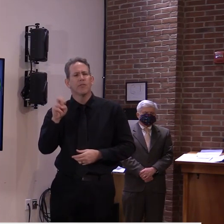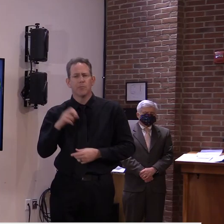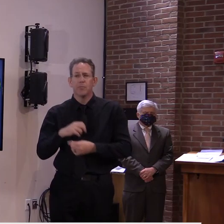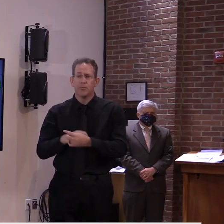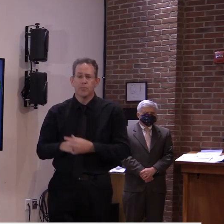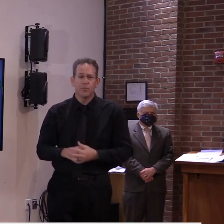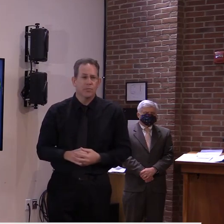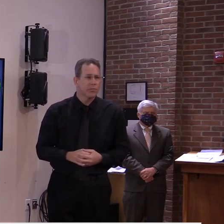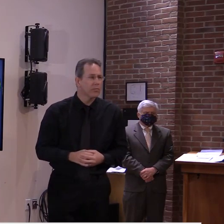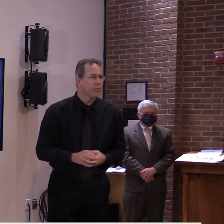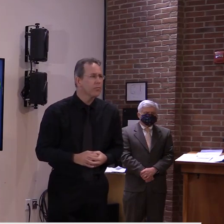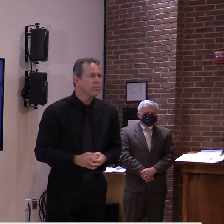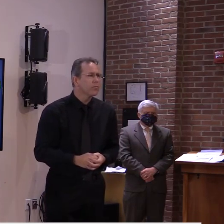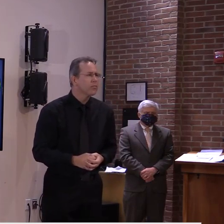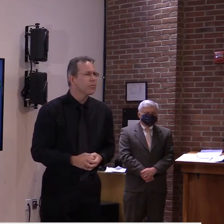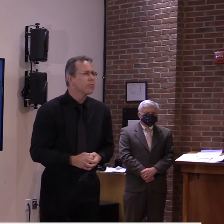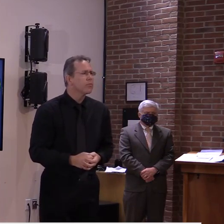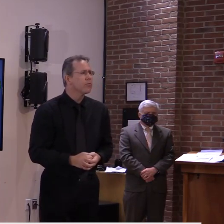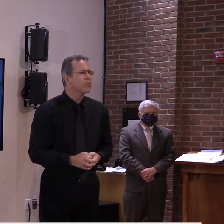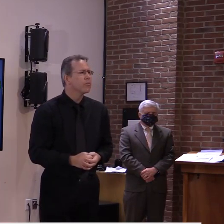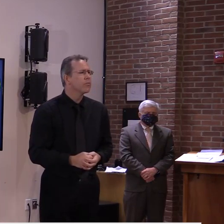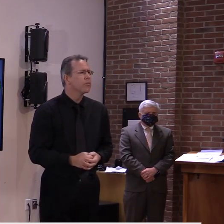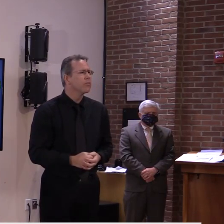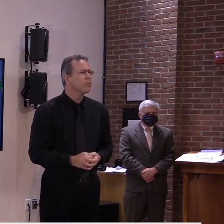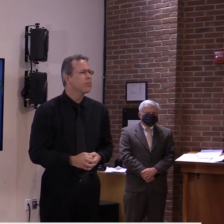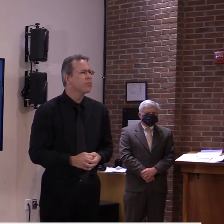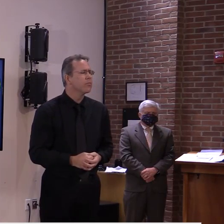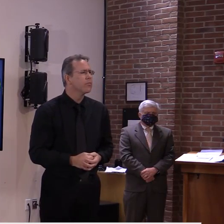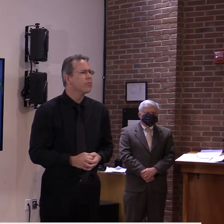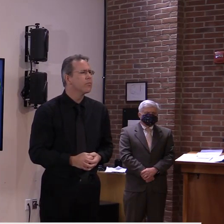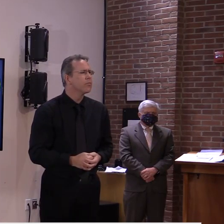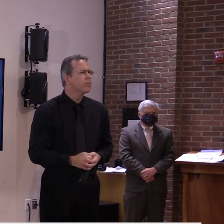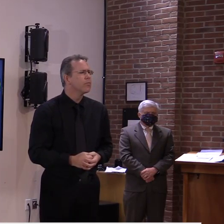Well, thanks as always. Peter Hirschfeld.